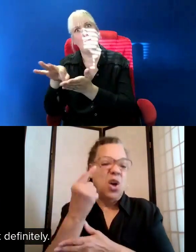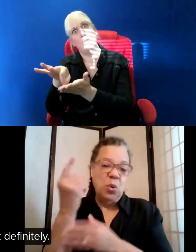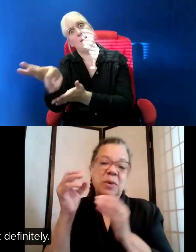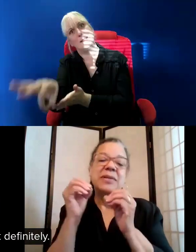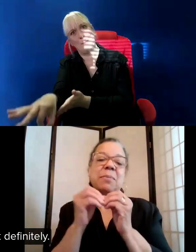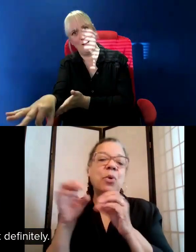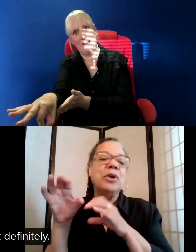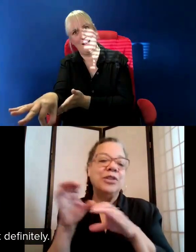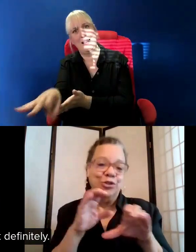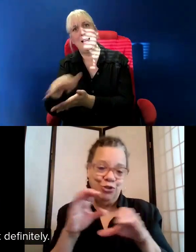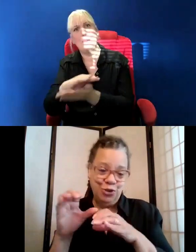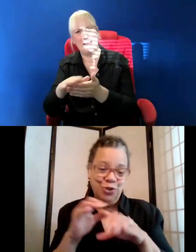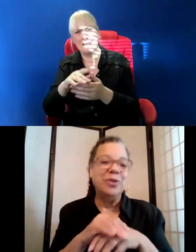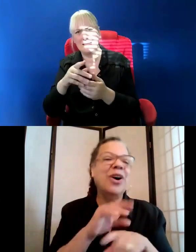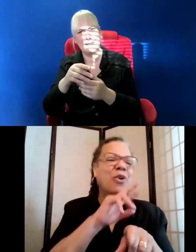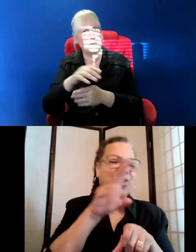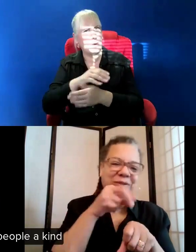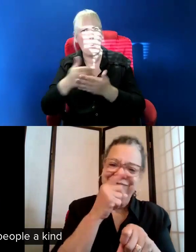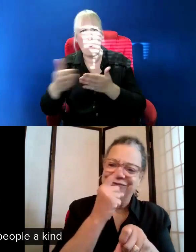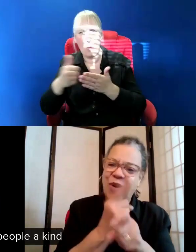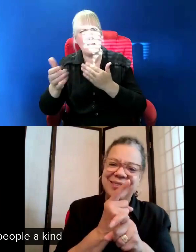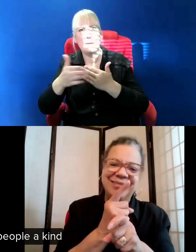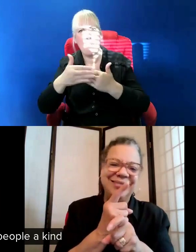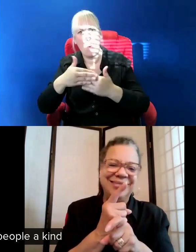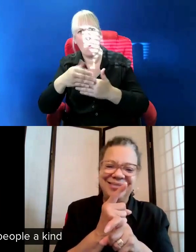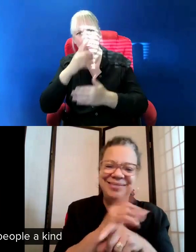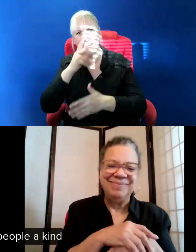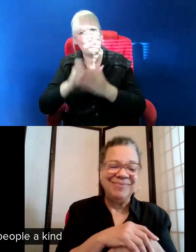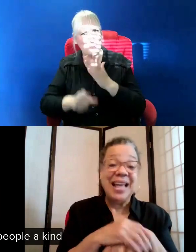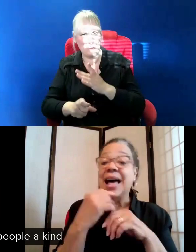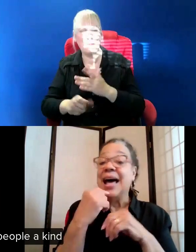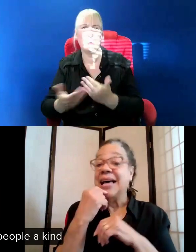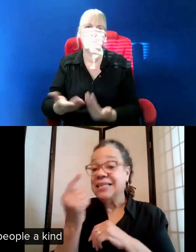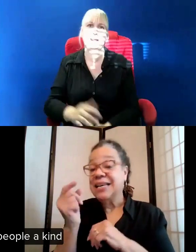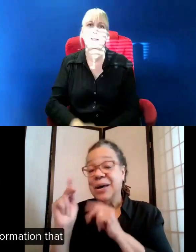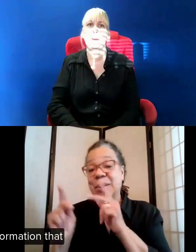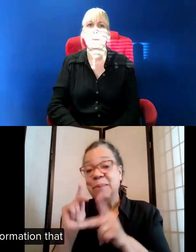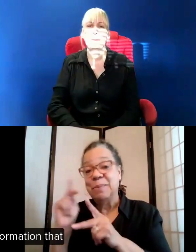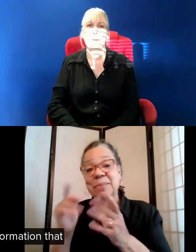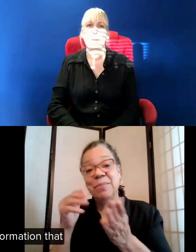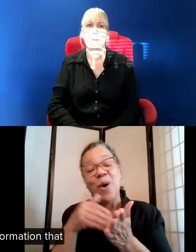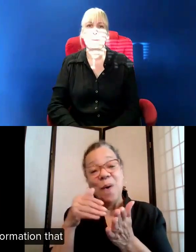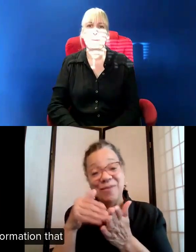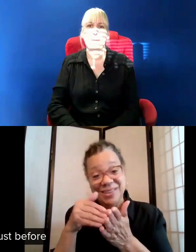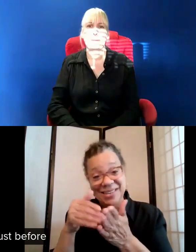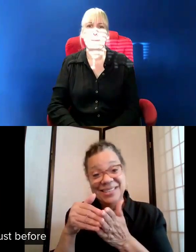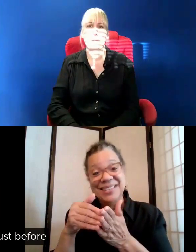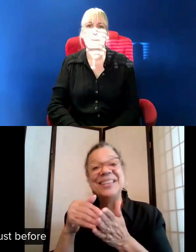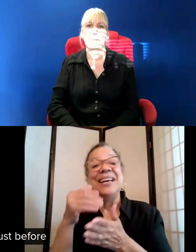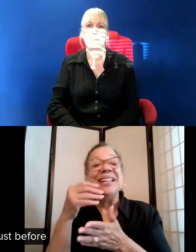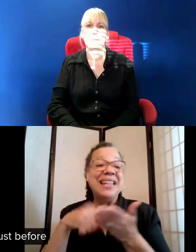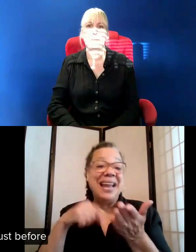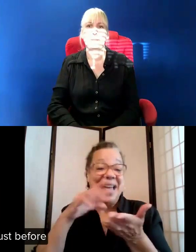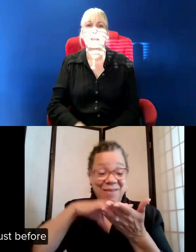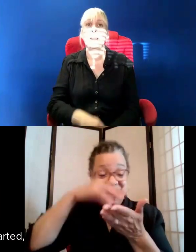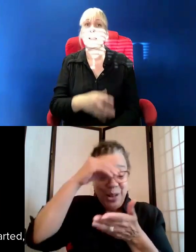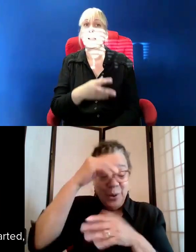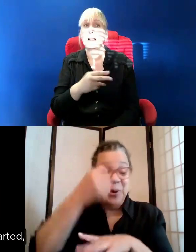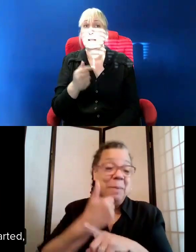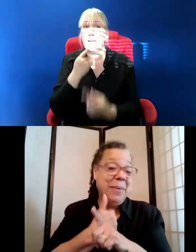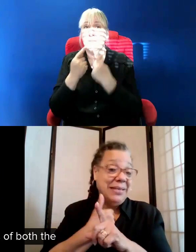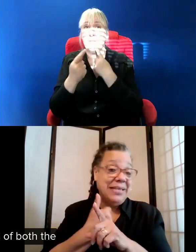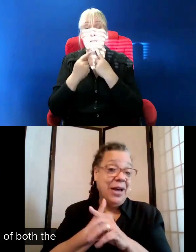do. Most definitely. I have to tell people a kind of piece of information that I learned just before